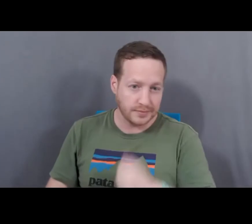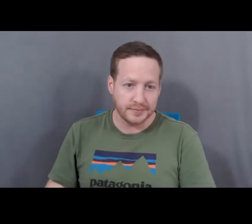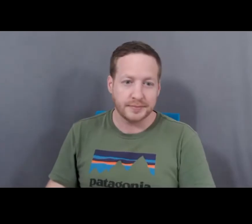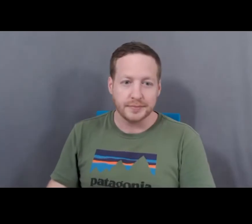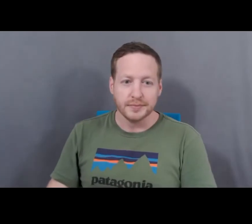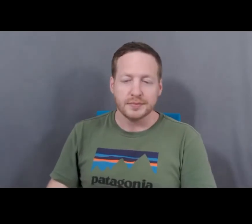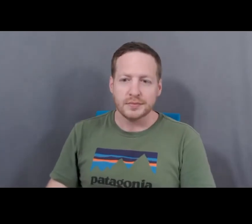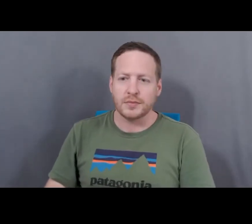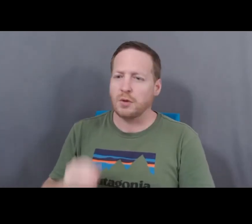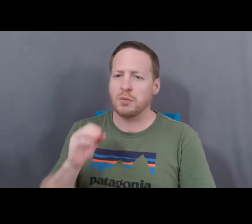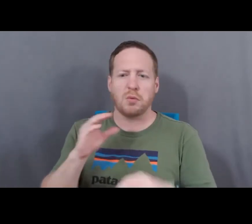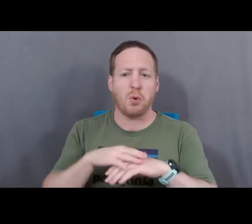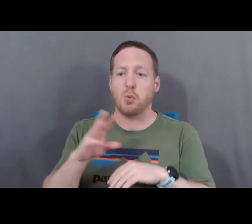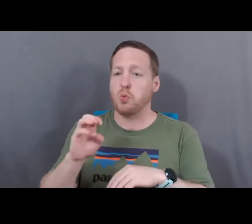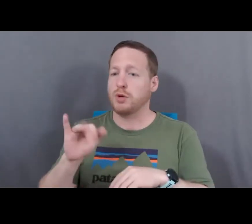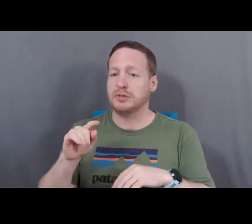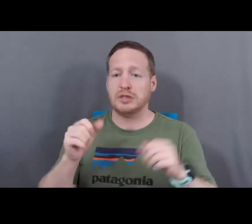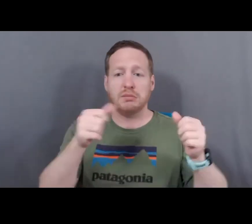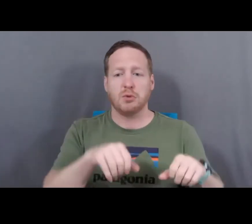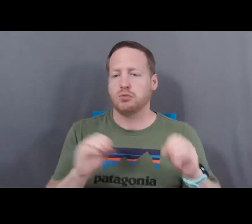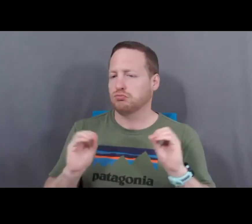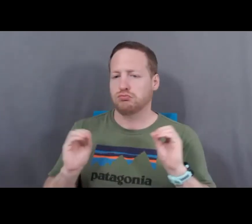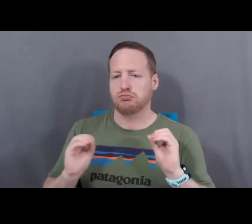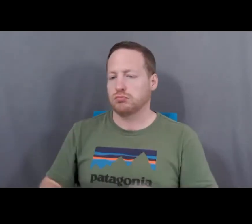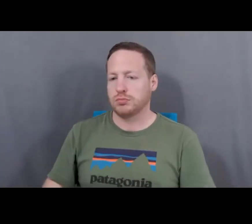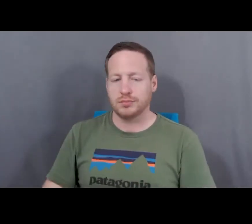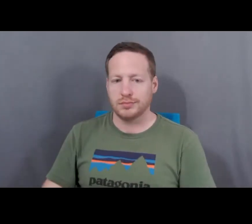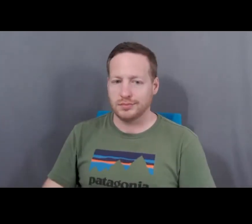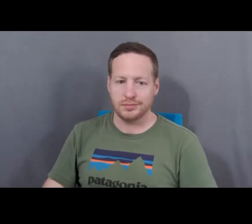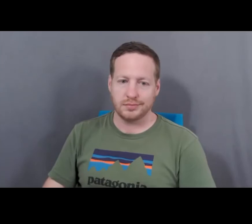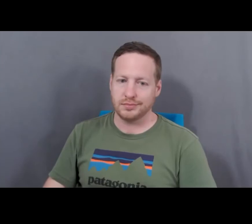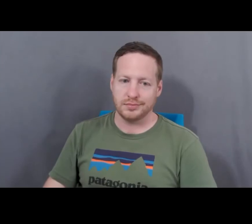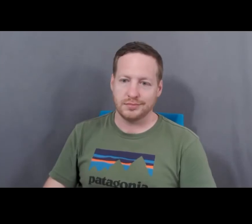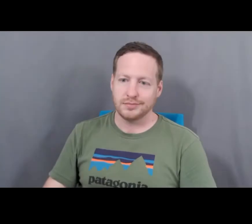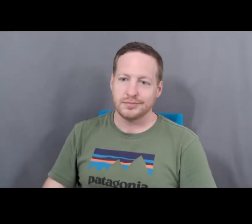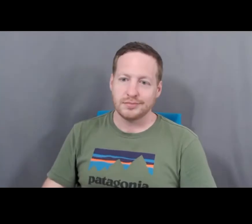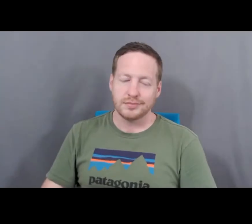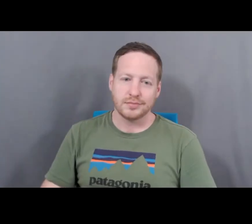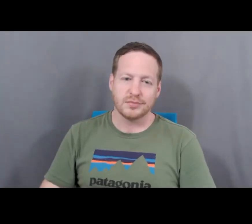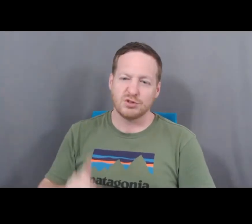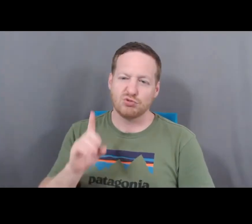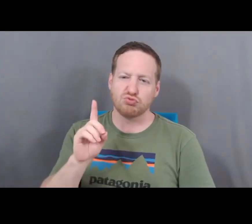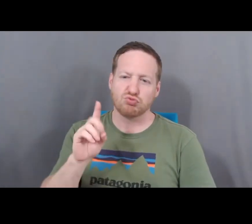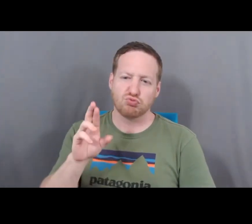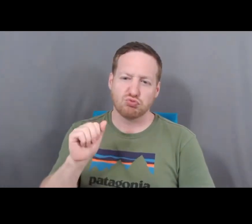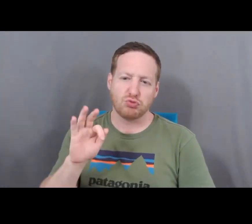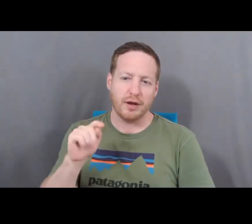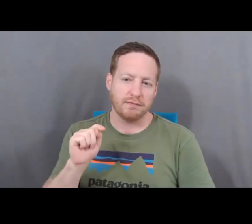it's satisfactory and approved. So it is not on the website. It has not been posted because it hasn't been voted on yet. It was just